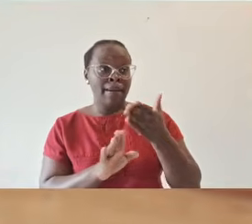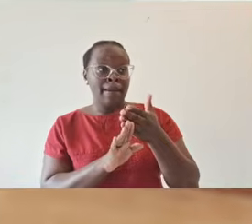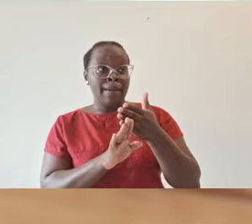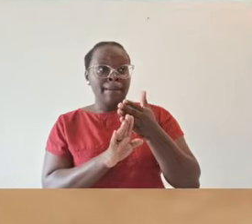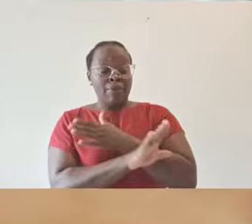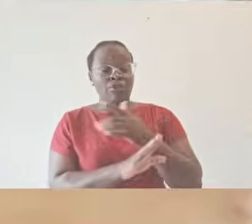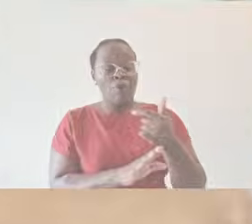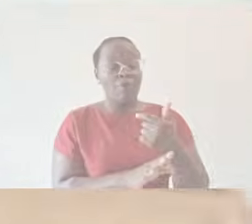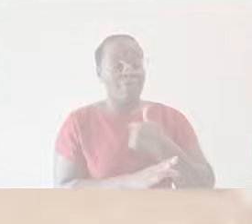I learned